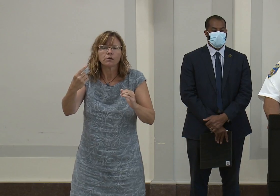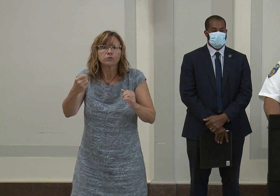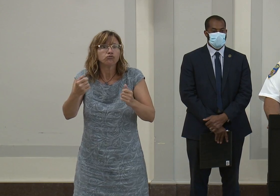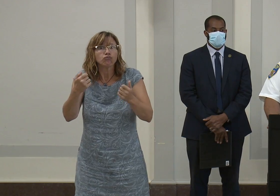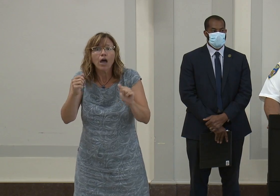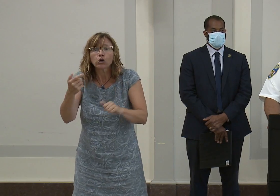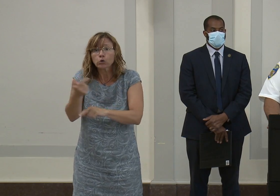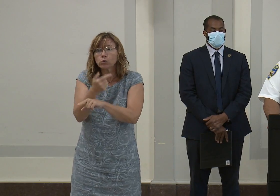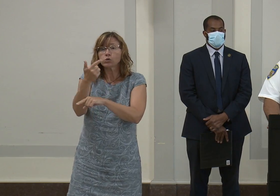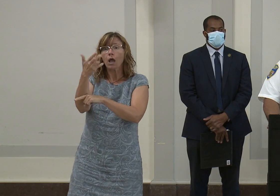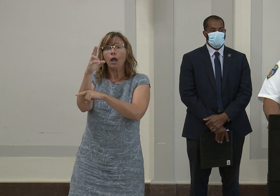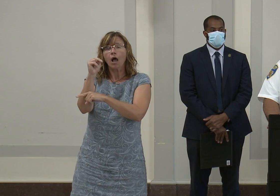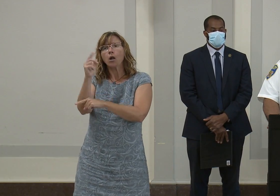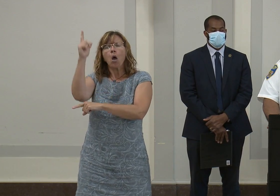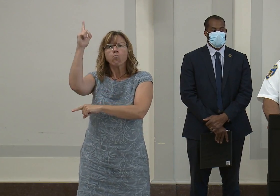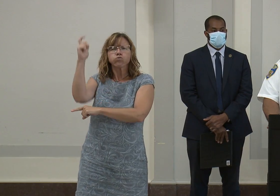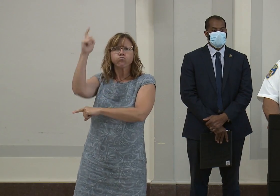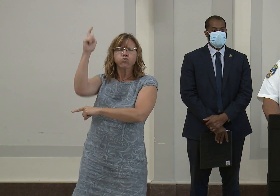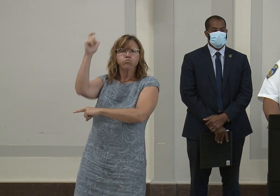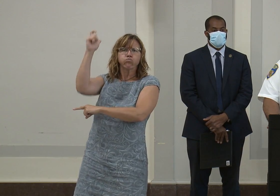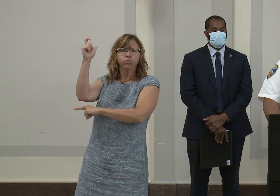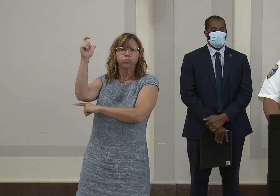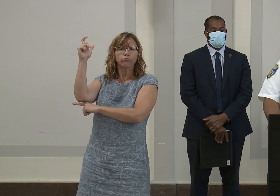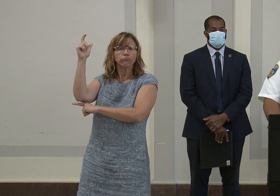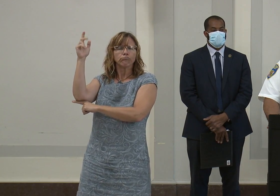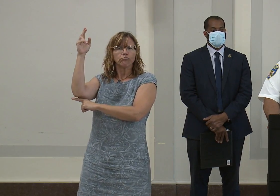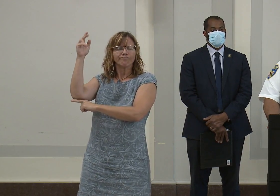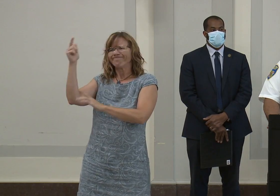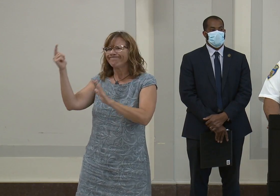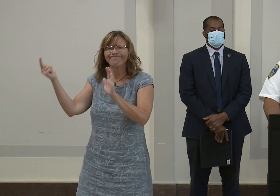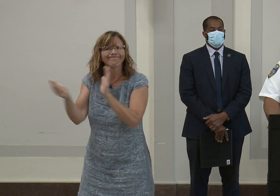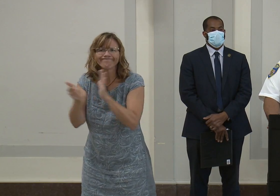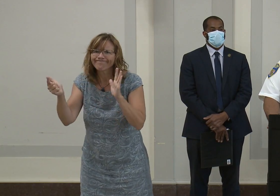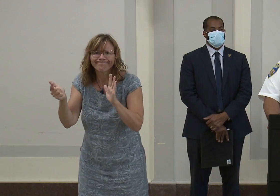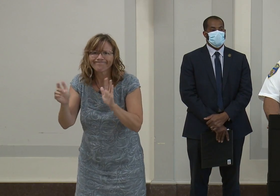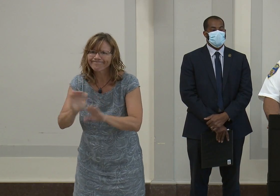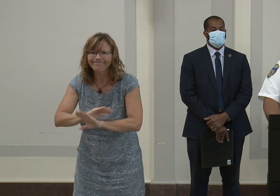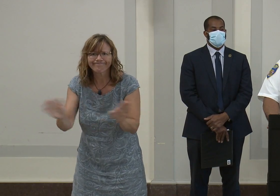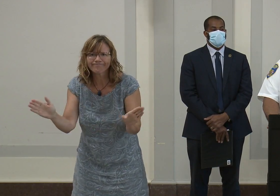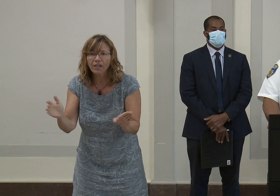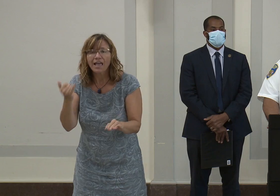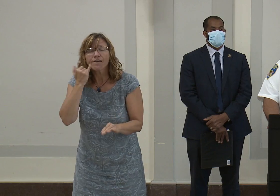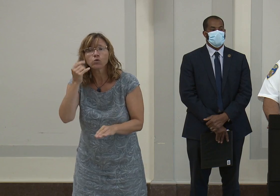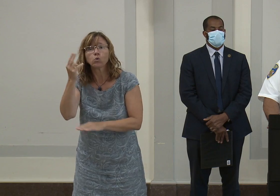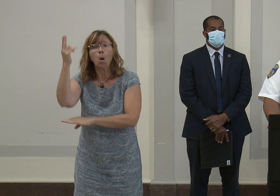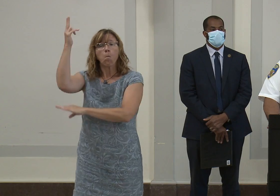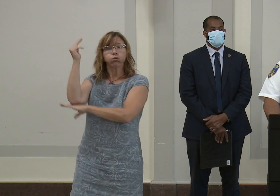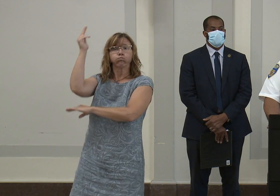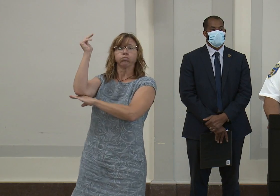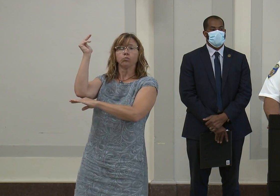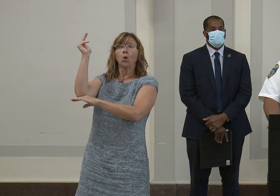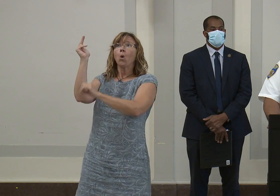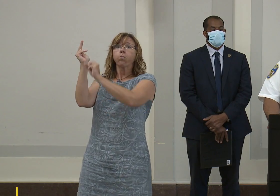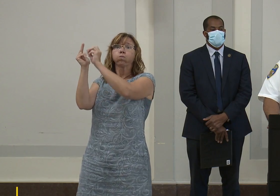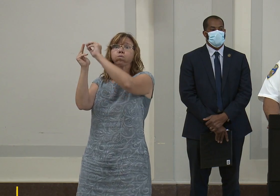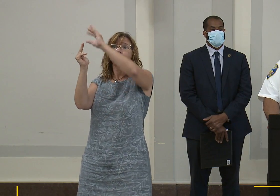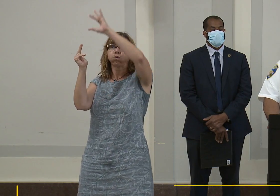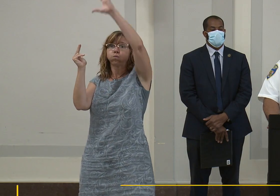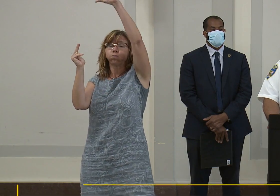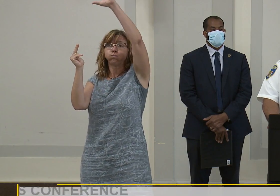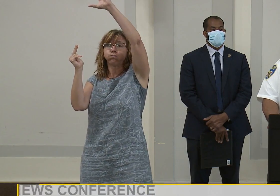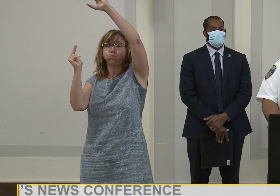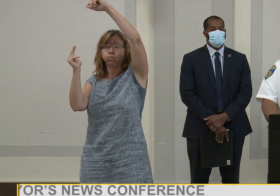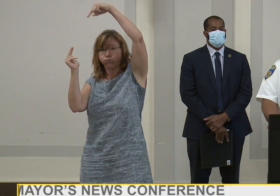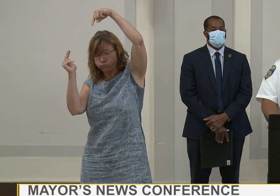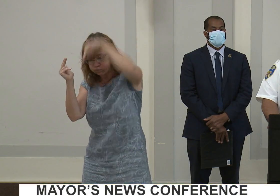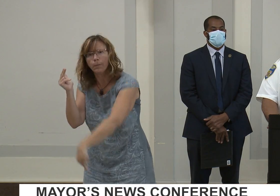dangerous. Bullets come down with the same velocity as they go up. Those caught firing guns into the air will be